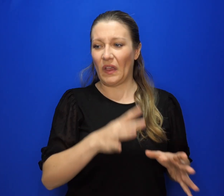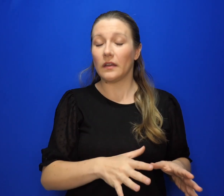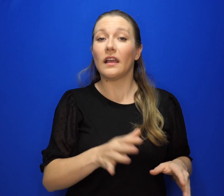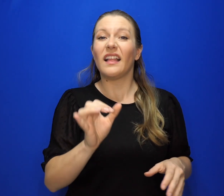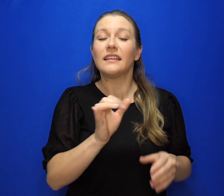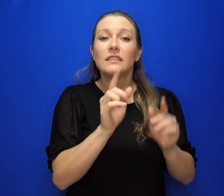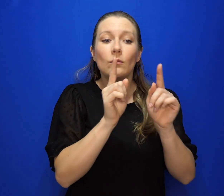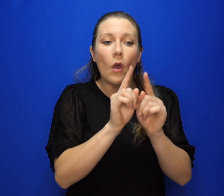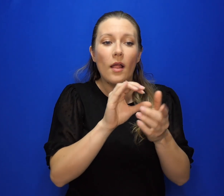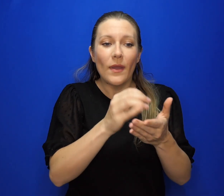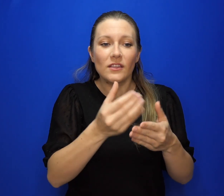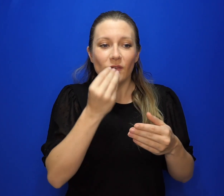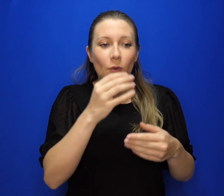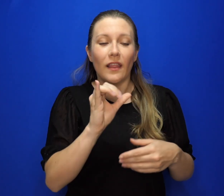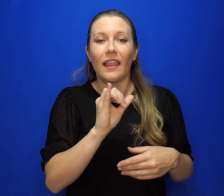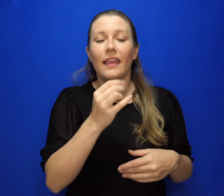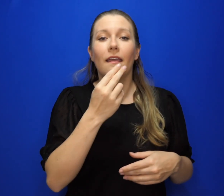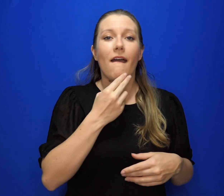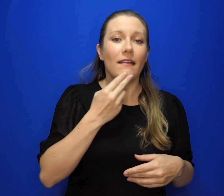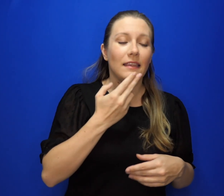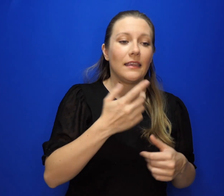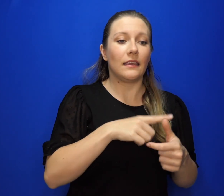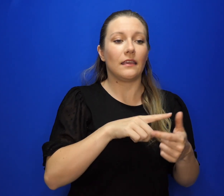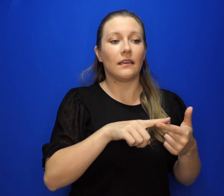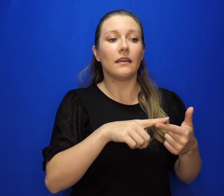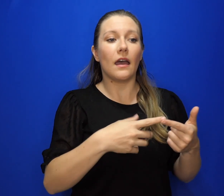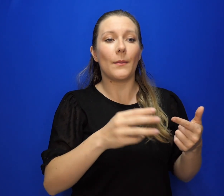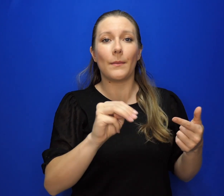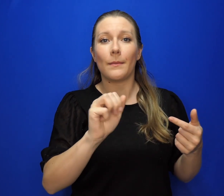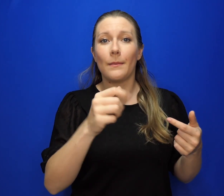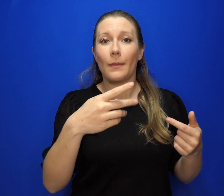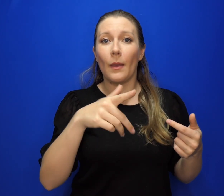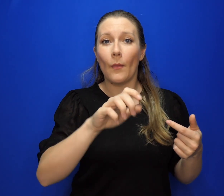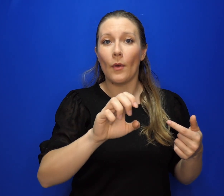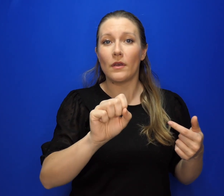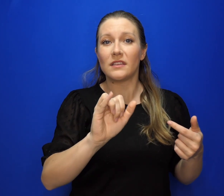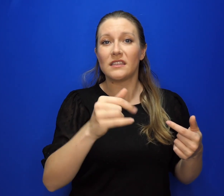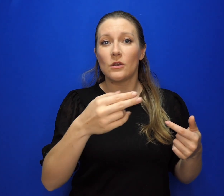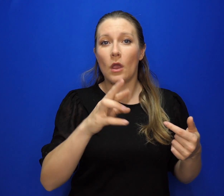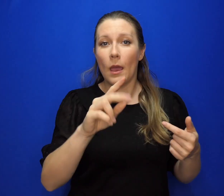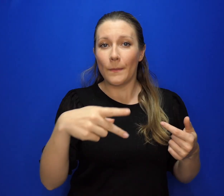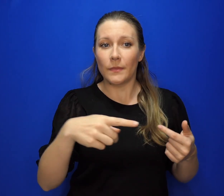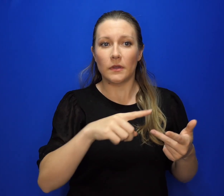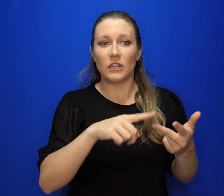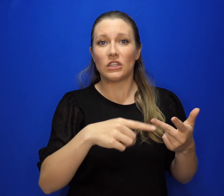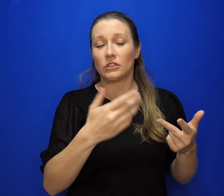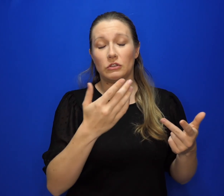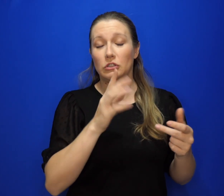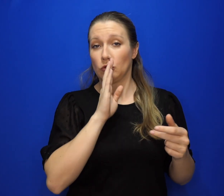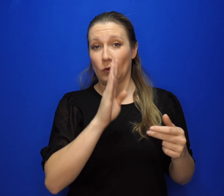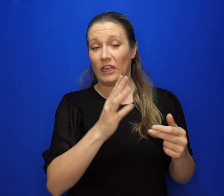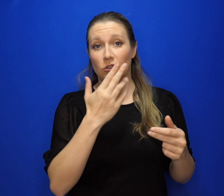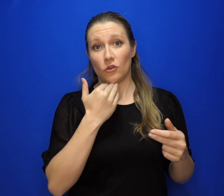of like regular sugar can be easy to get in, and it's not this large volume of food.